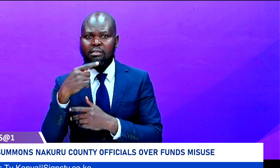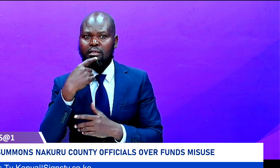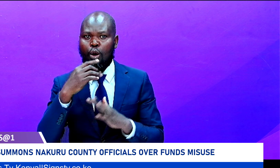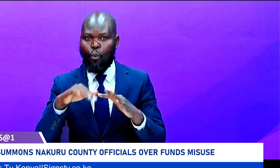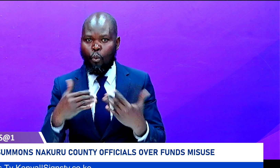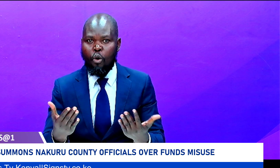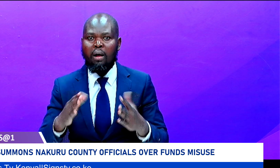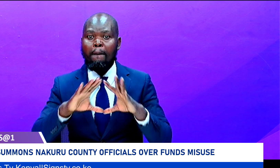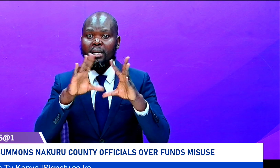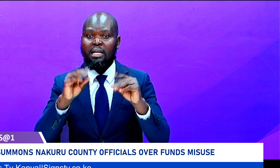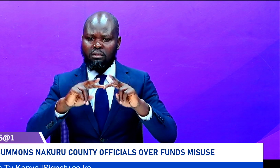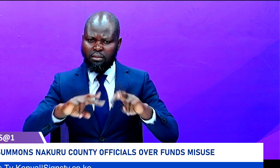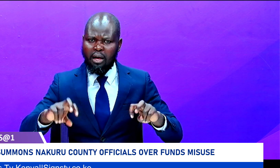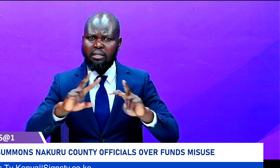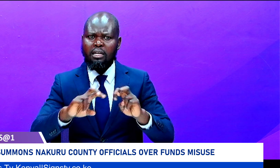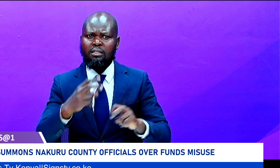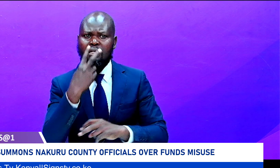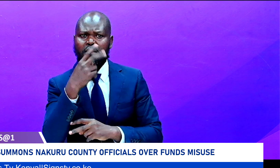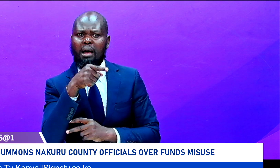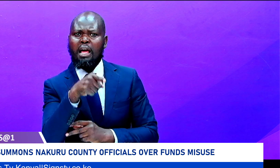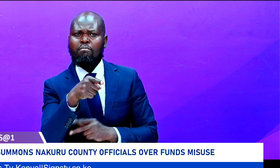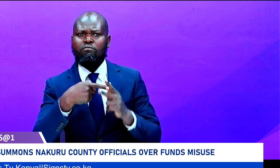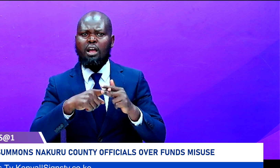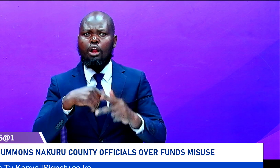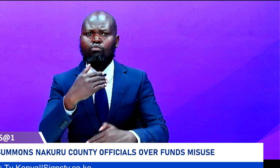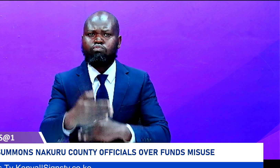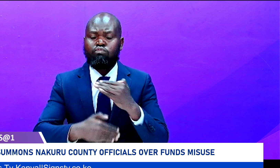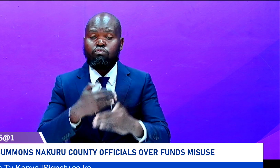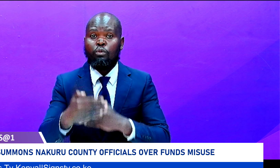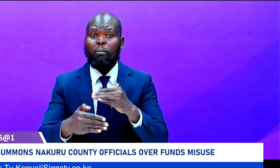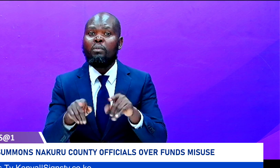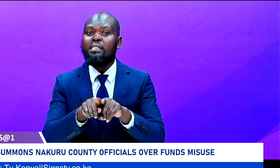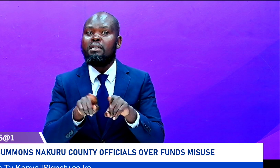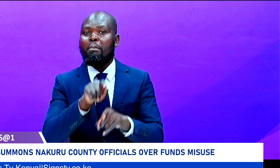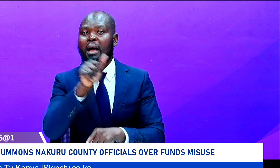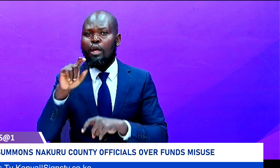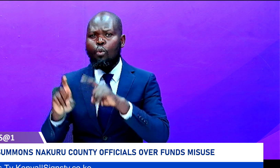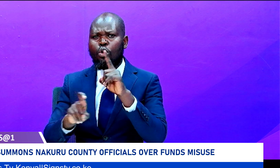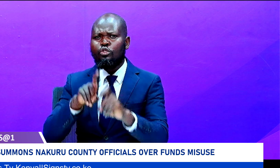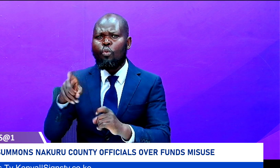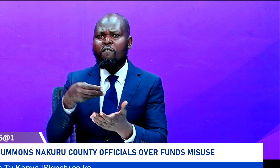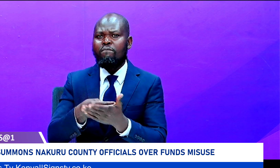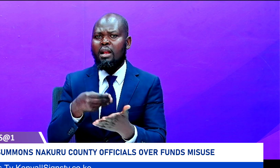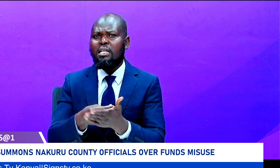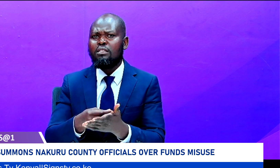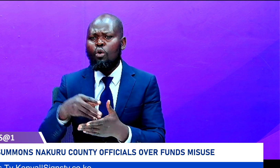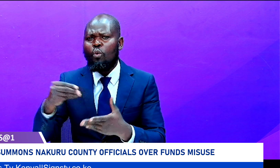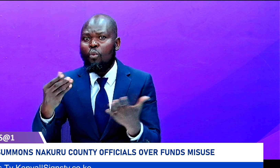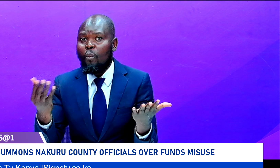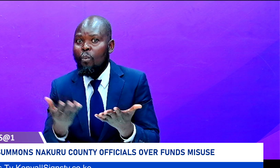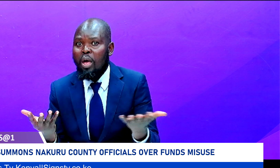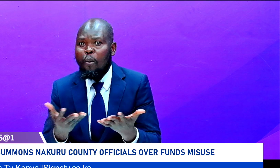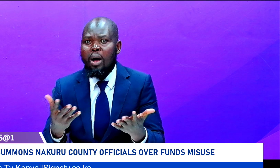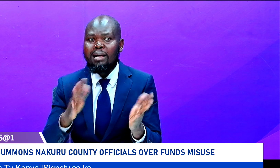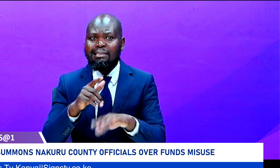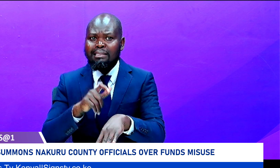starting tomorrow through Wednesday. According to EACC, the summons relate to investigations into suspected